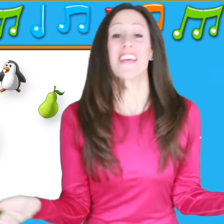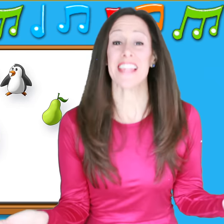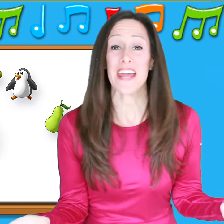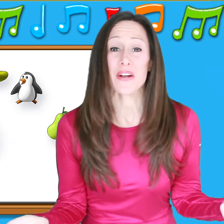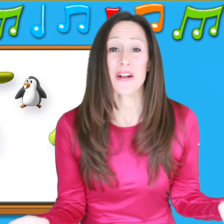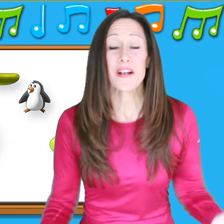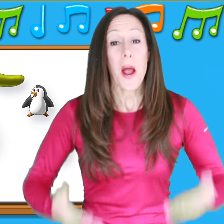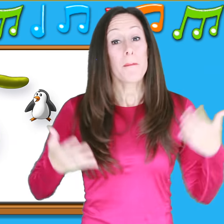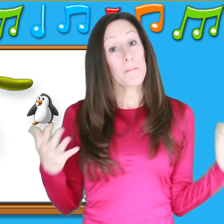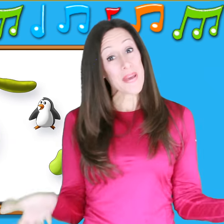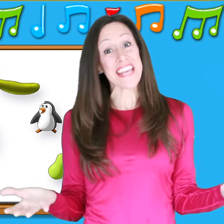letter P.